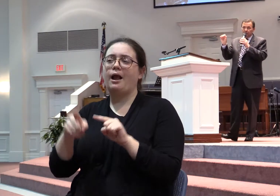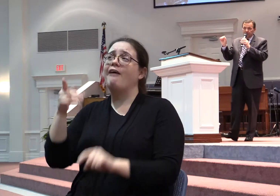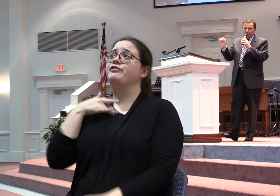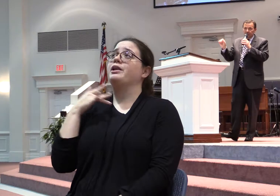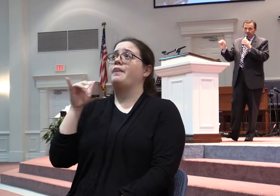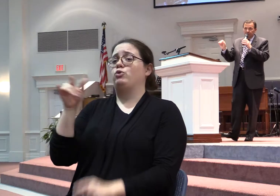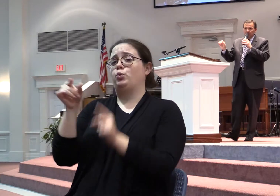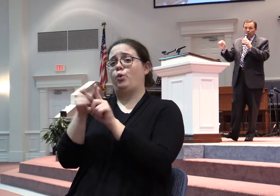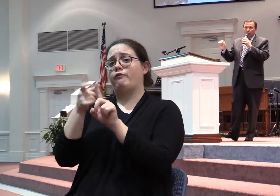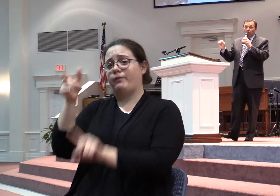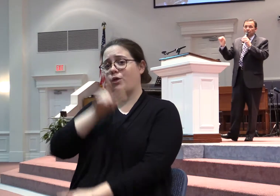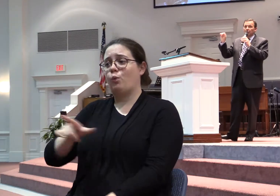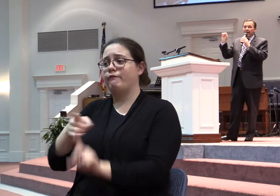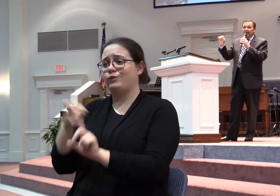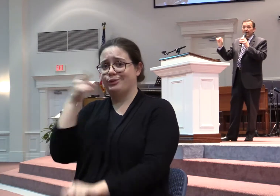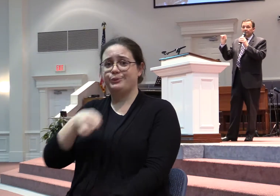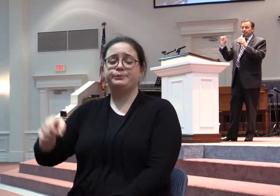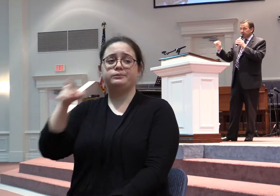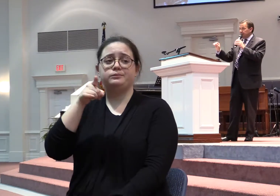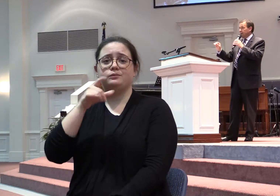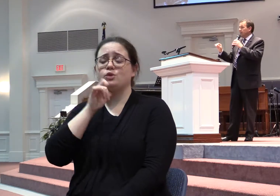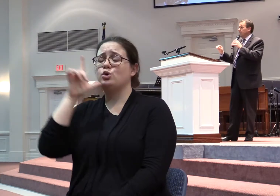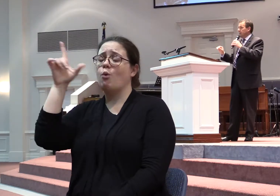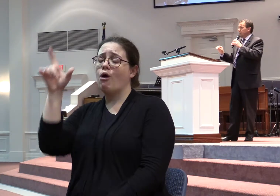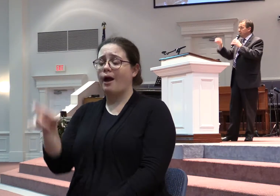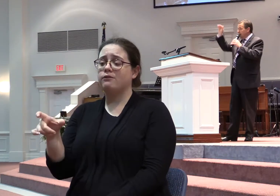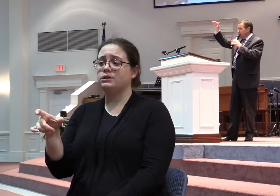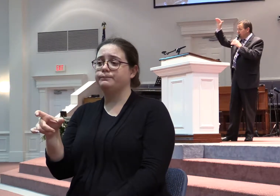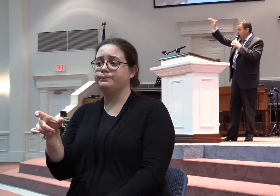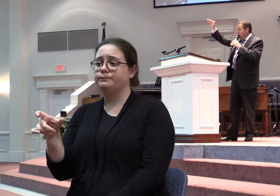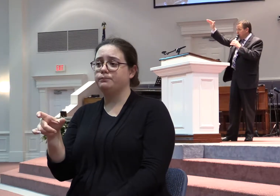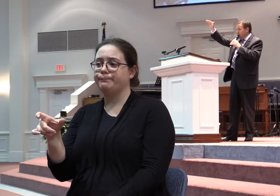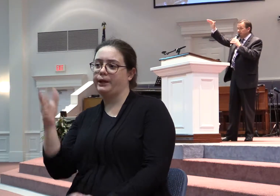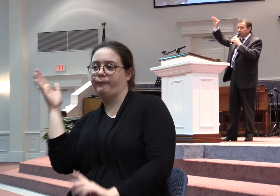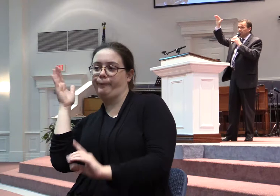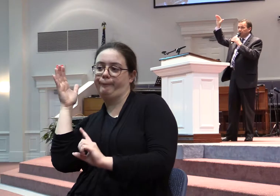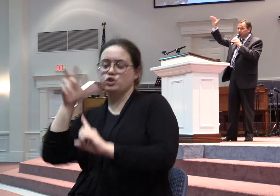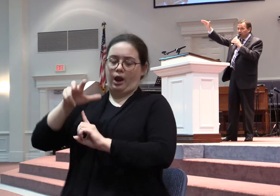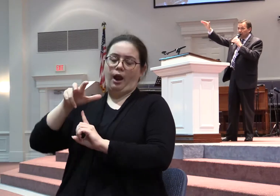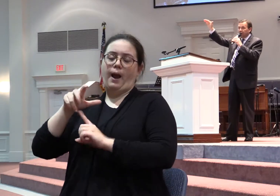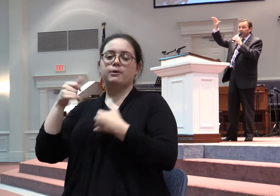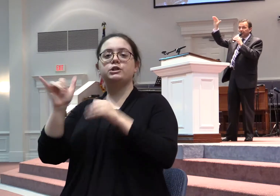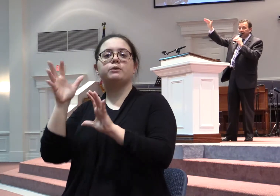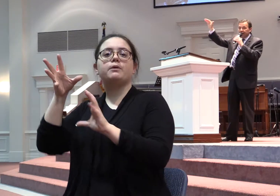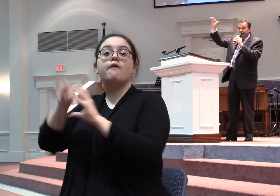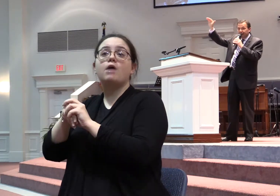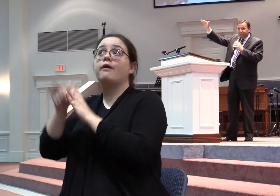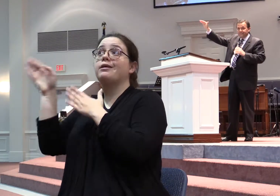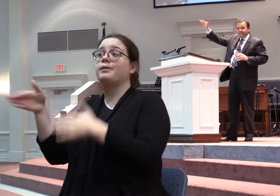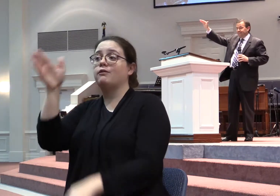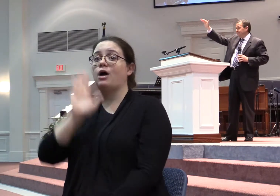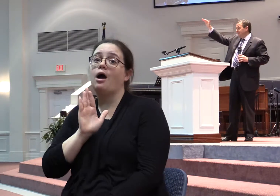Lord for somebody. Amen. You don't have to be the top dog to still be part of the plan of